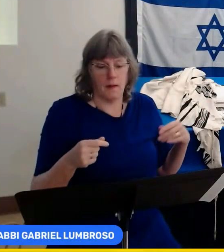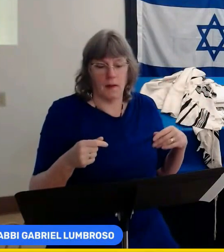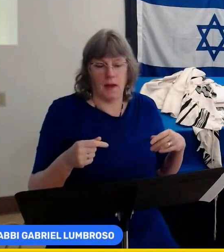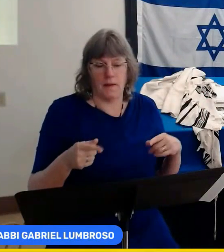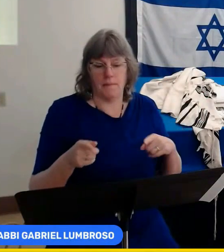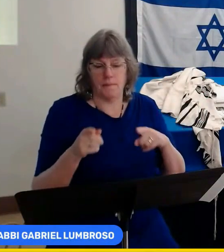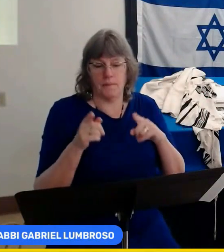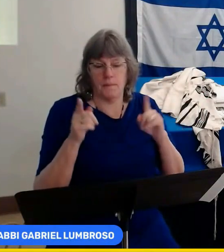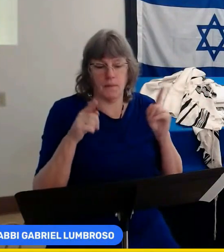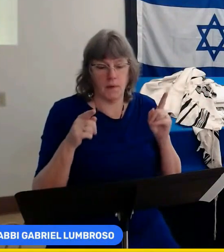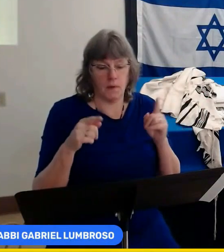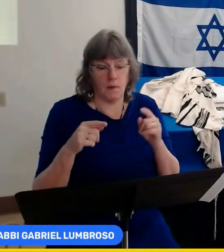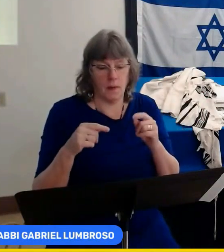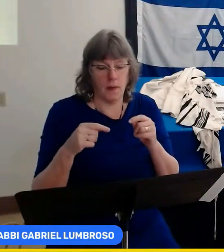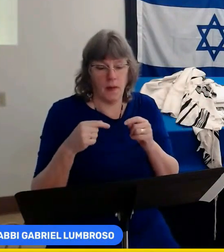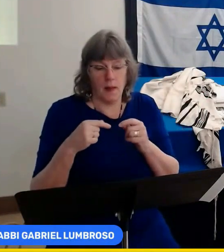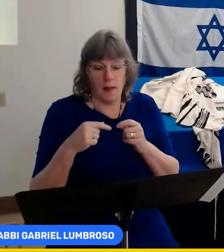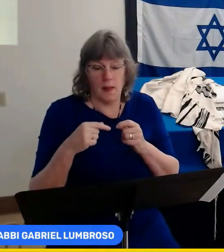preach in Hebrew. It